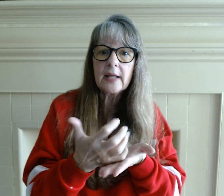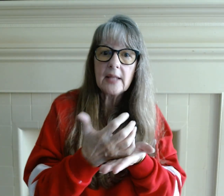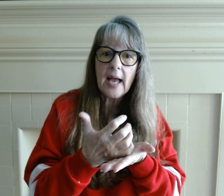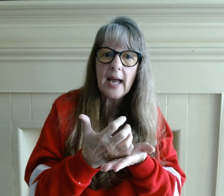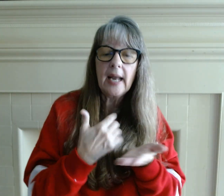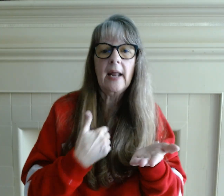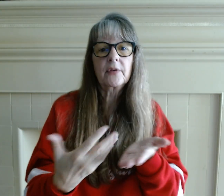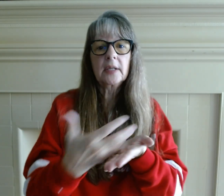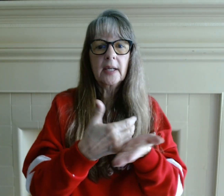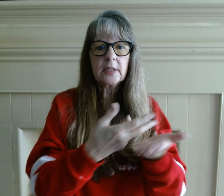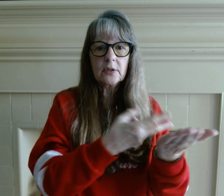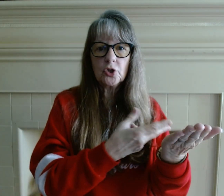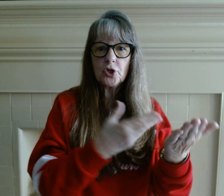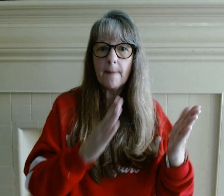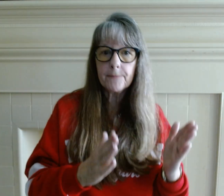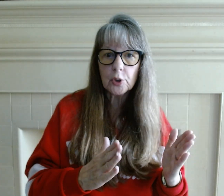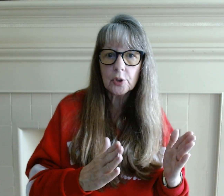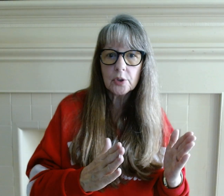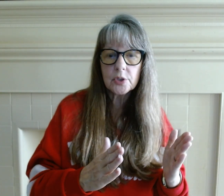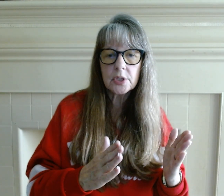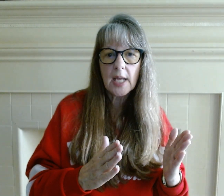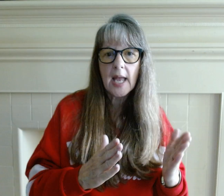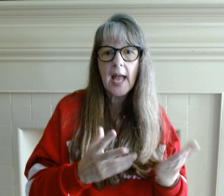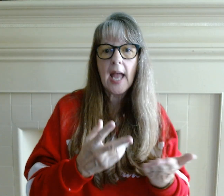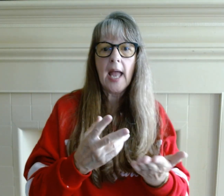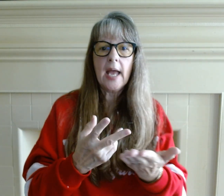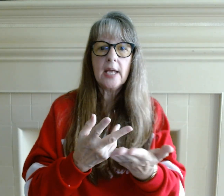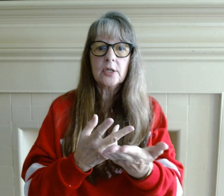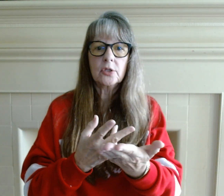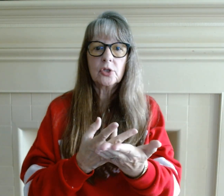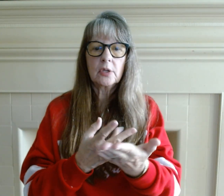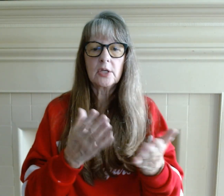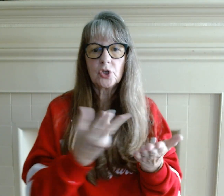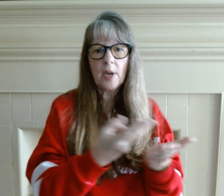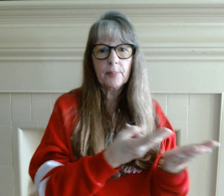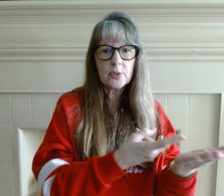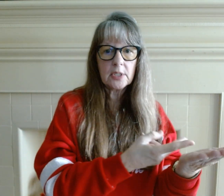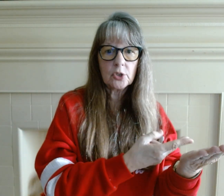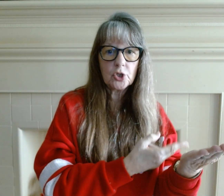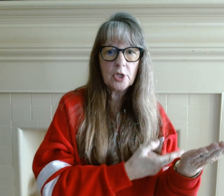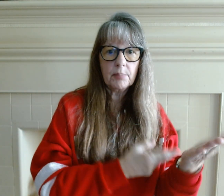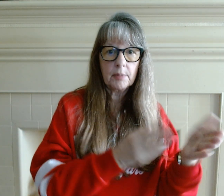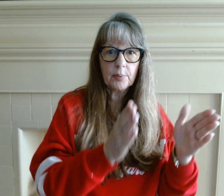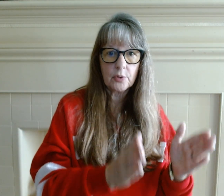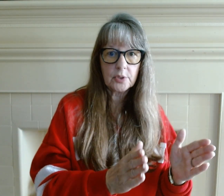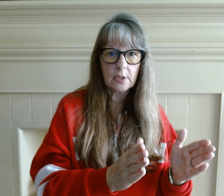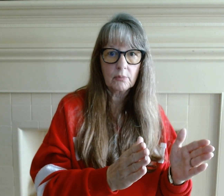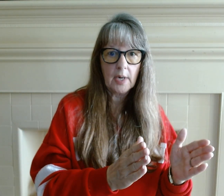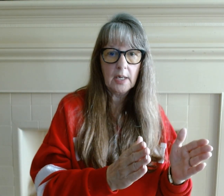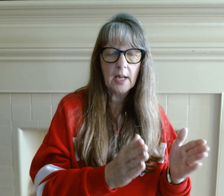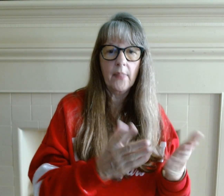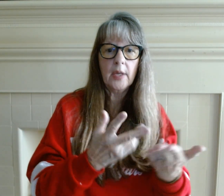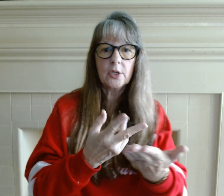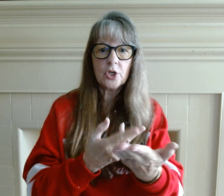that, and I've collected shepherds, and because shepherds is a sheep person, right? And then a